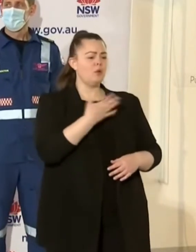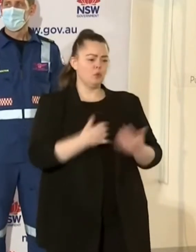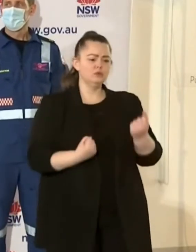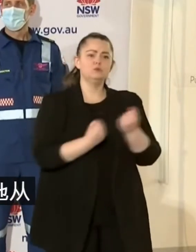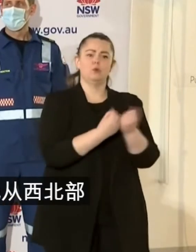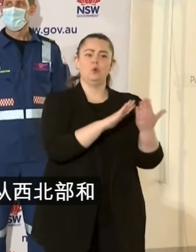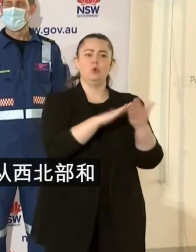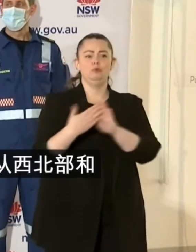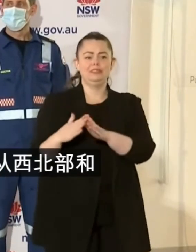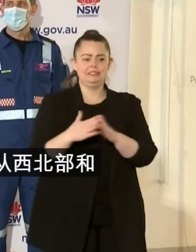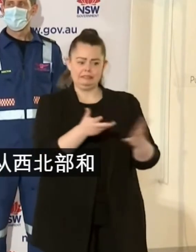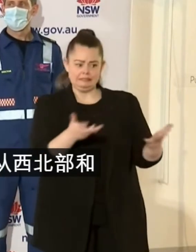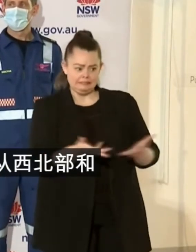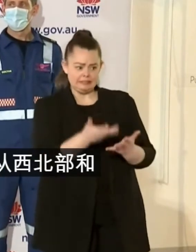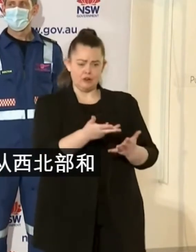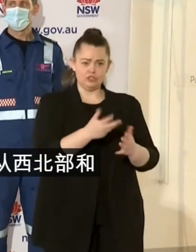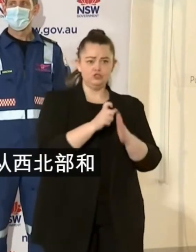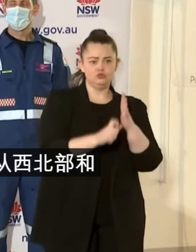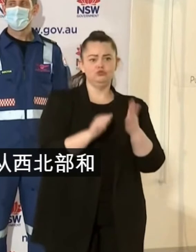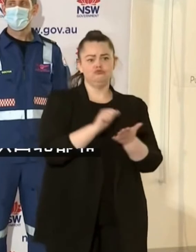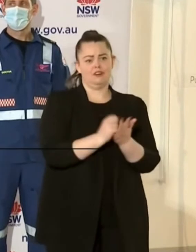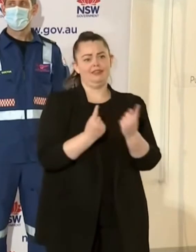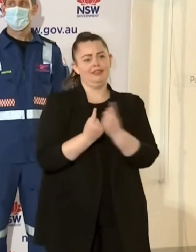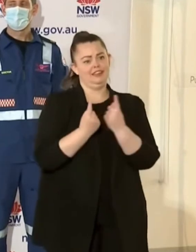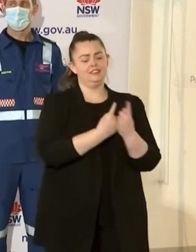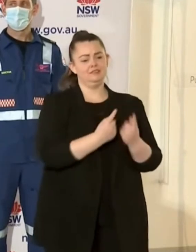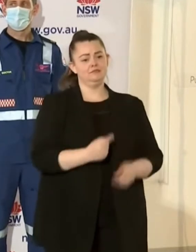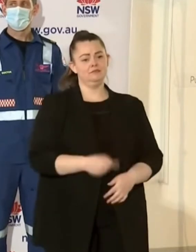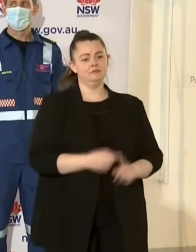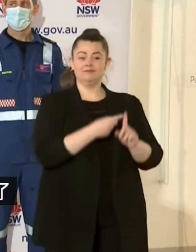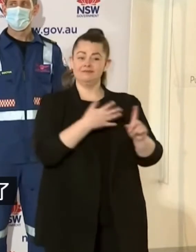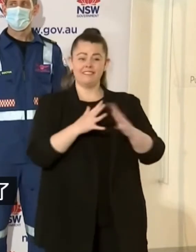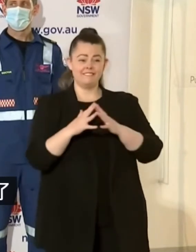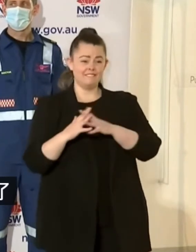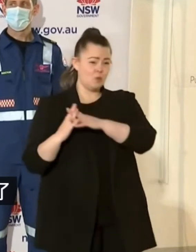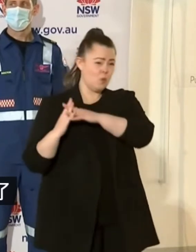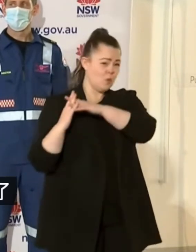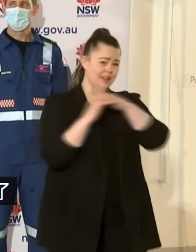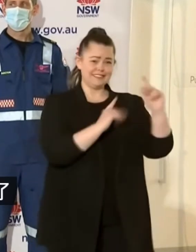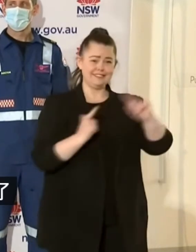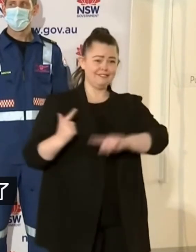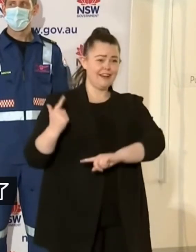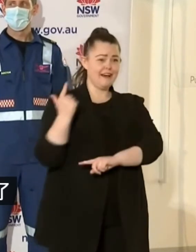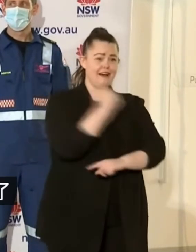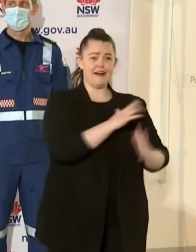from the northwest and western part, the furthest parts of our state, everywhere I went, I heard positive